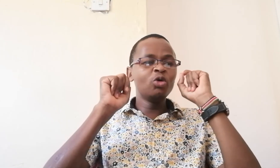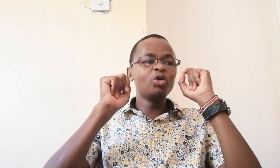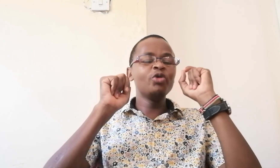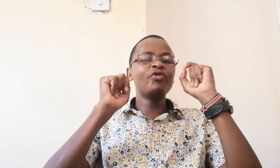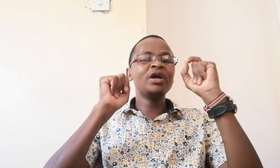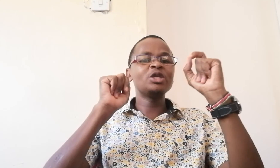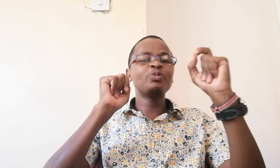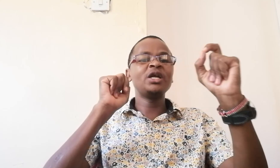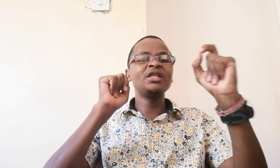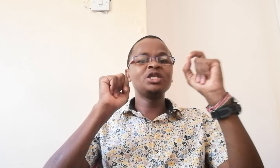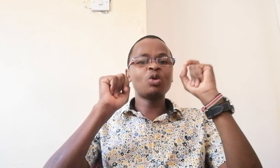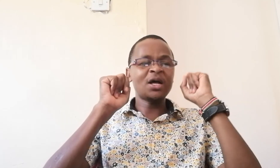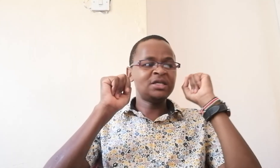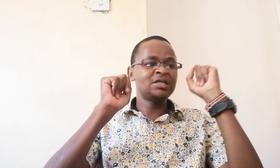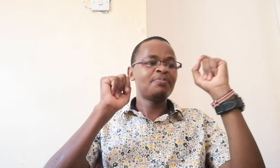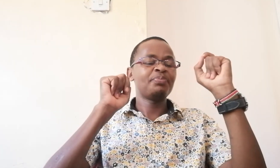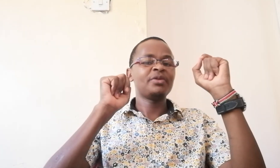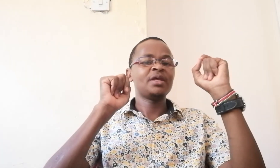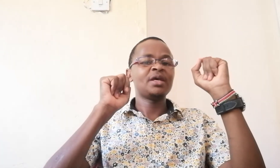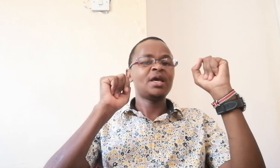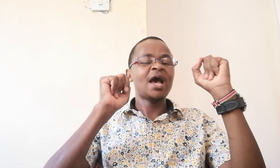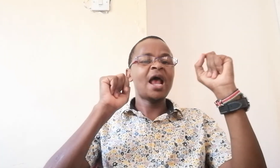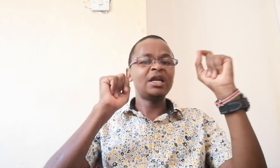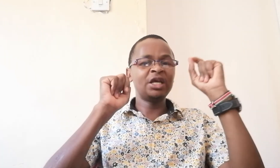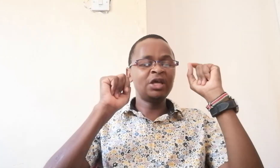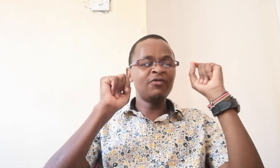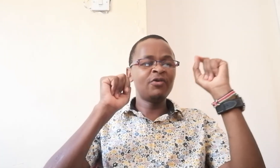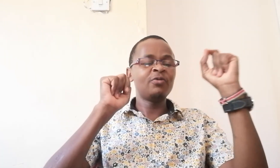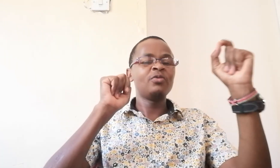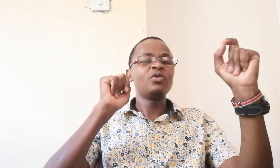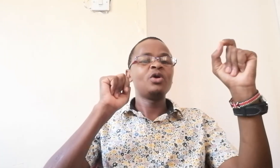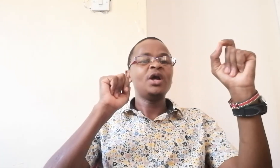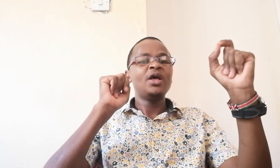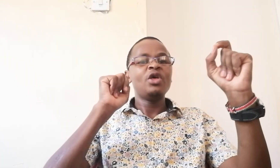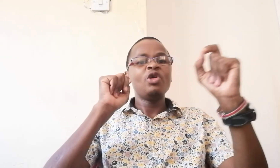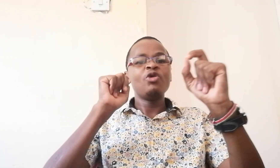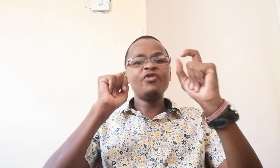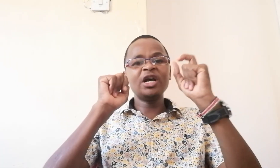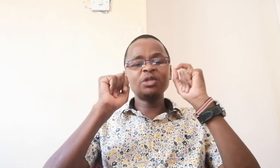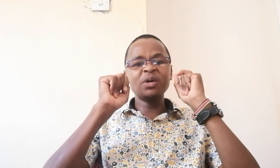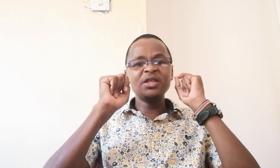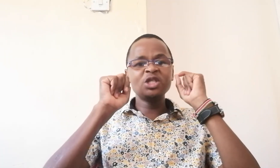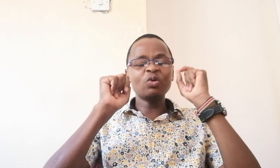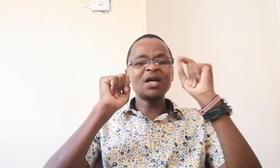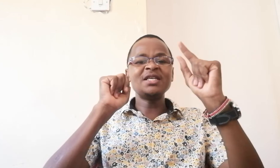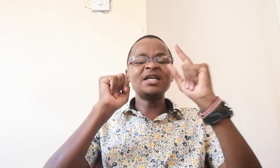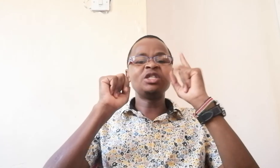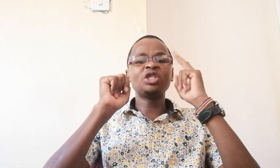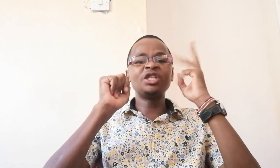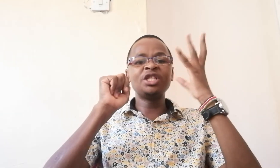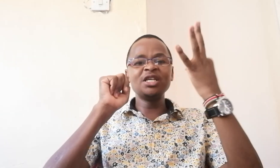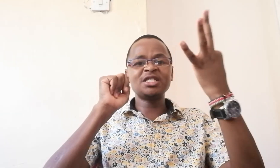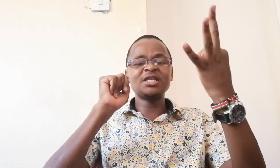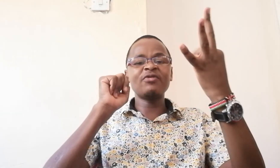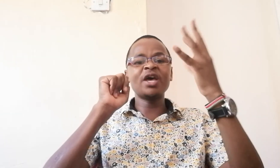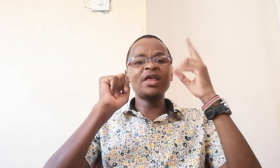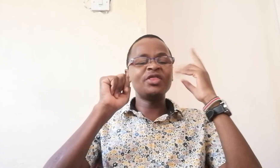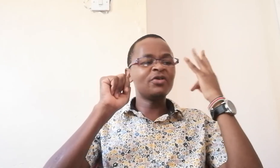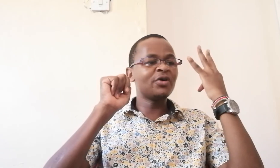You figure spell these words. I'll give you. You figure spell this word and this